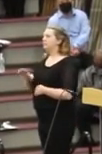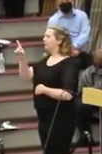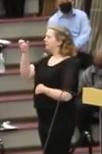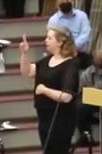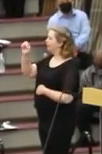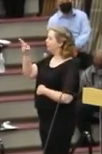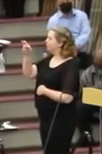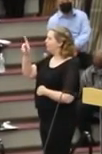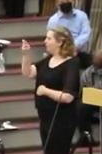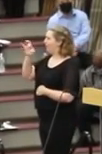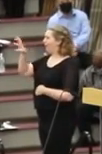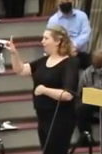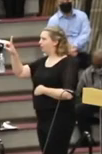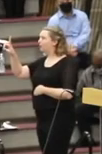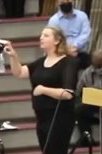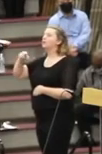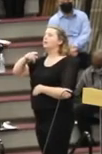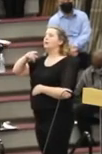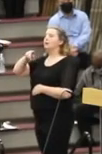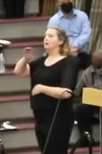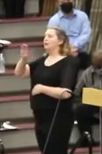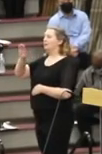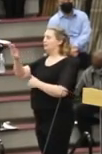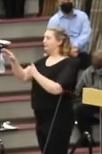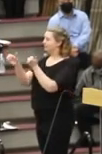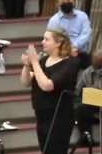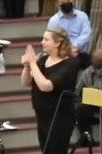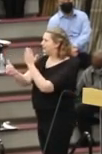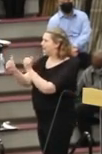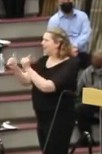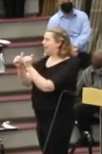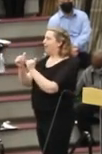Dr. Sam Galloway, Bristol Public Schools Office of Talent Management.